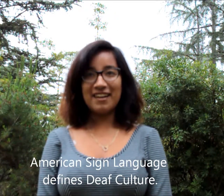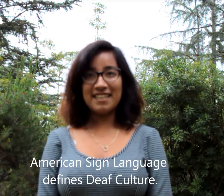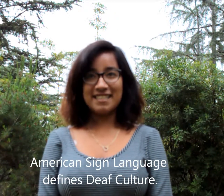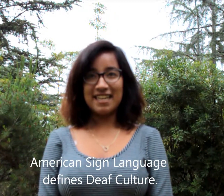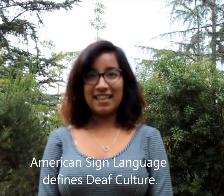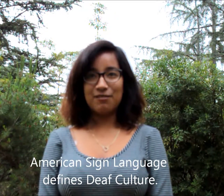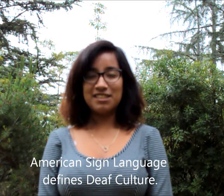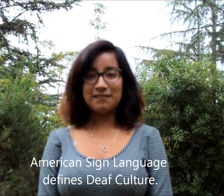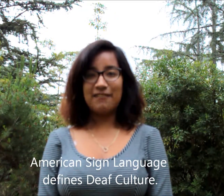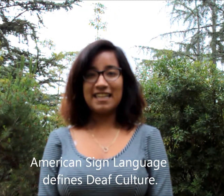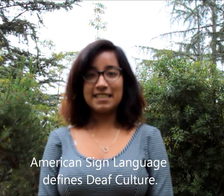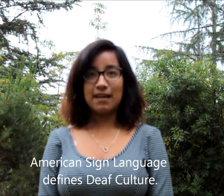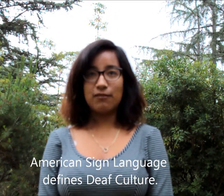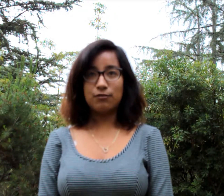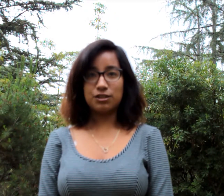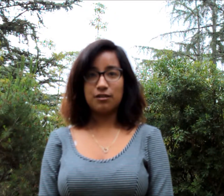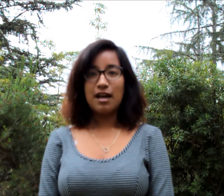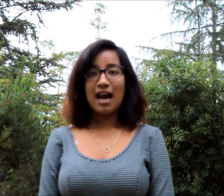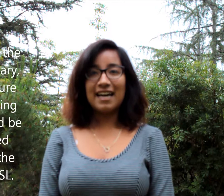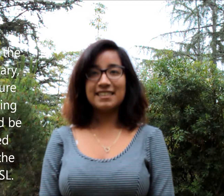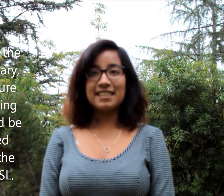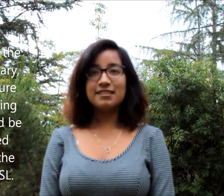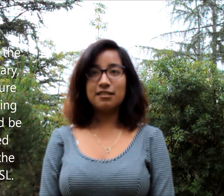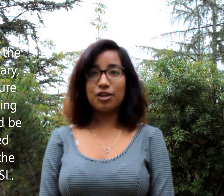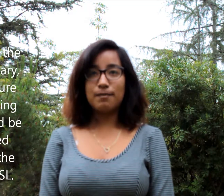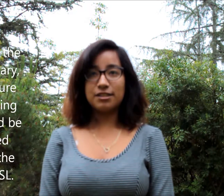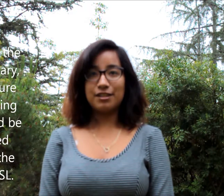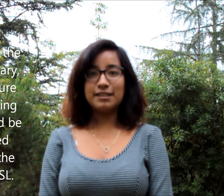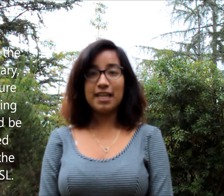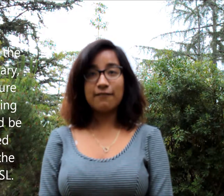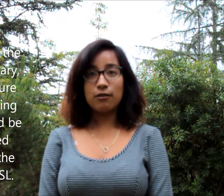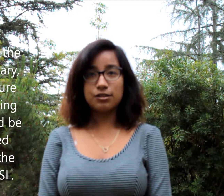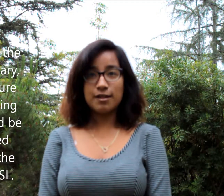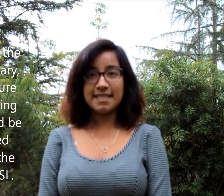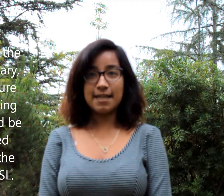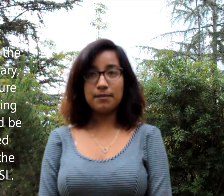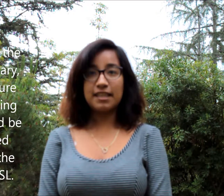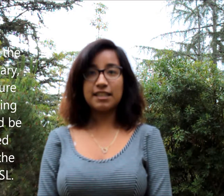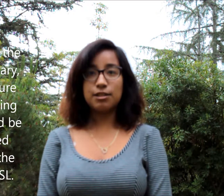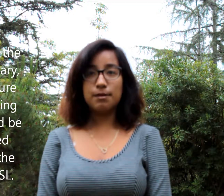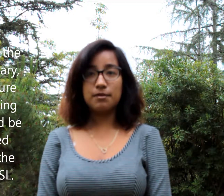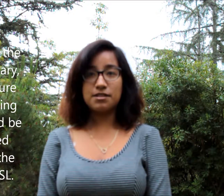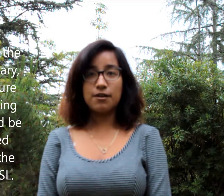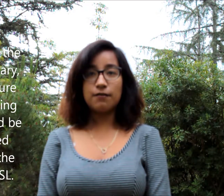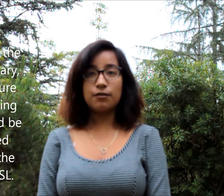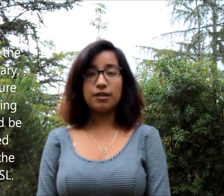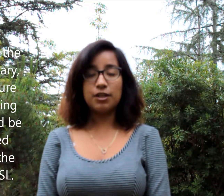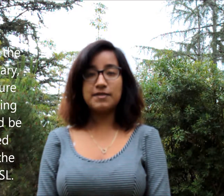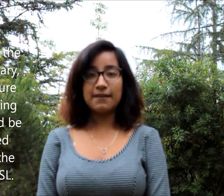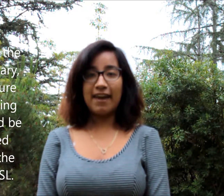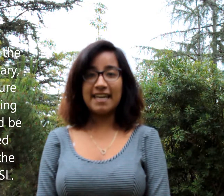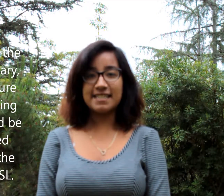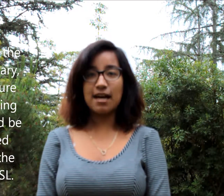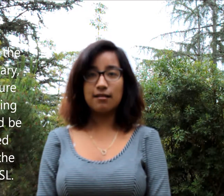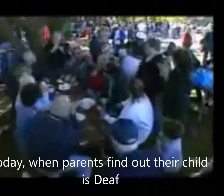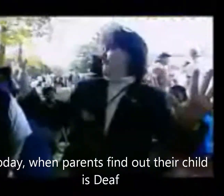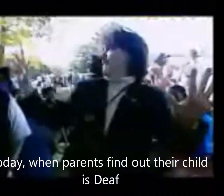American Sign Language defines deaf culture. As seen in the documentary, deaf culture is something that should be preserved through the use of ASL. Today,